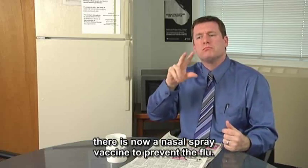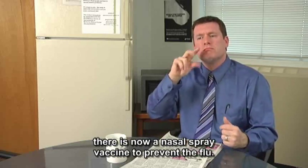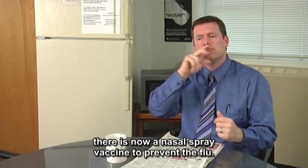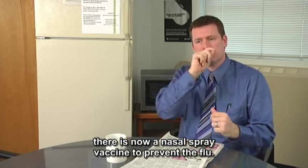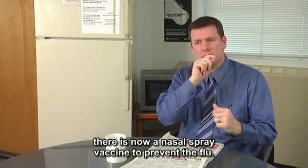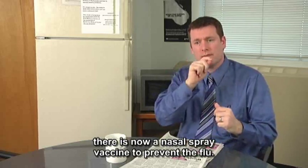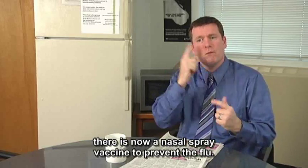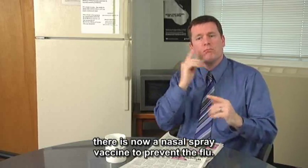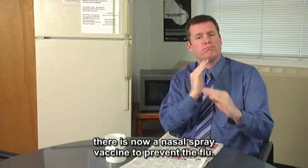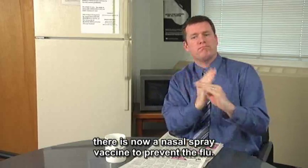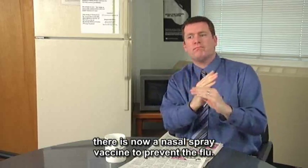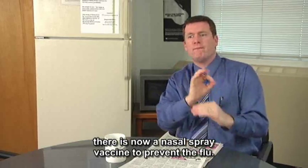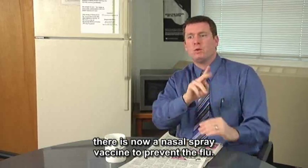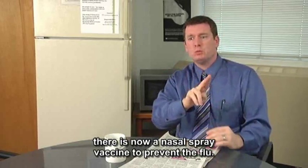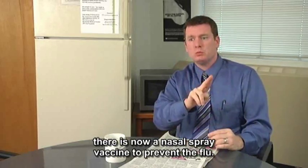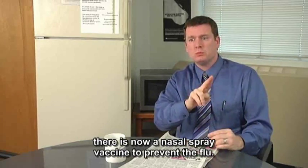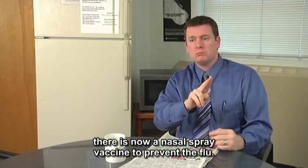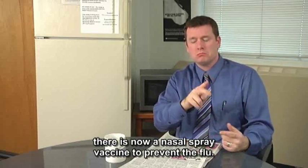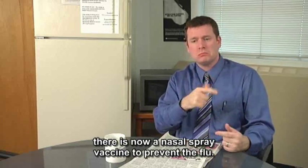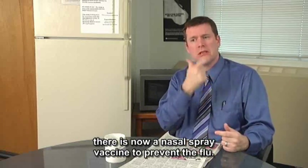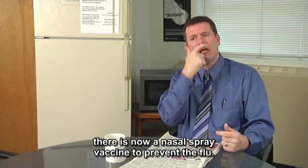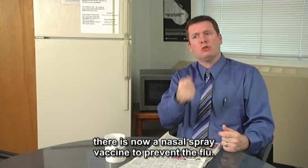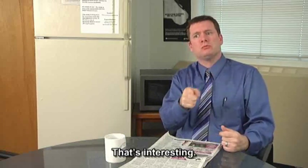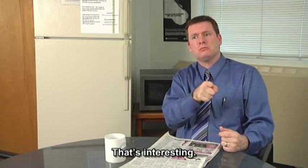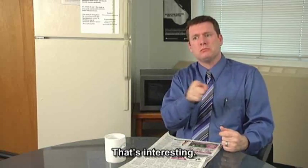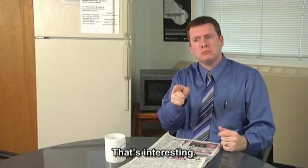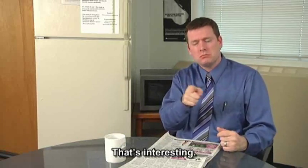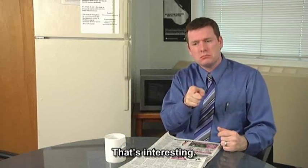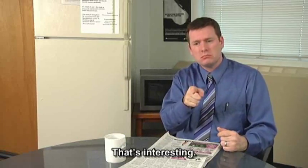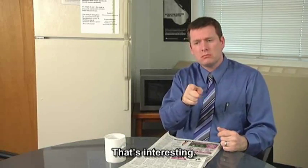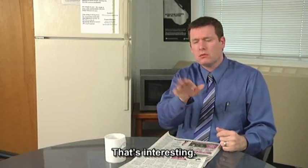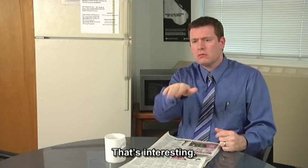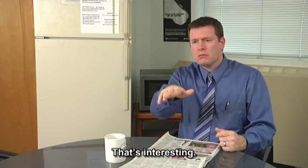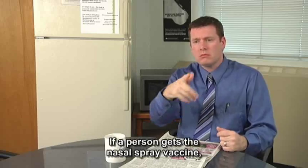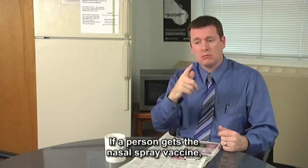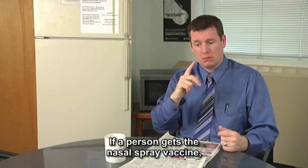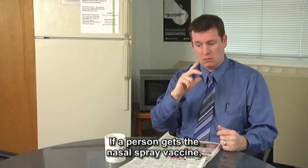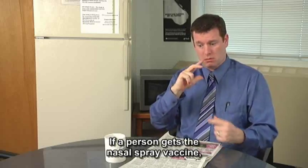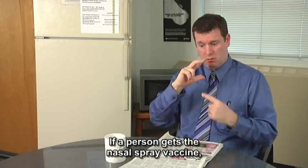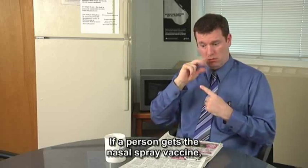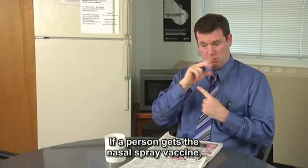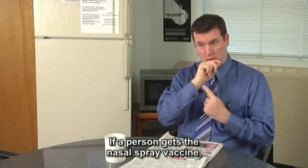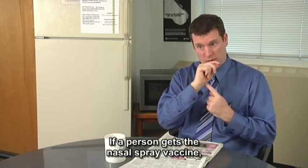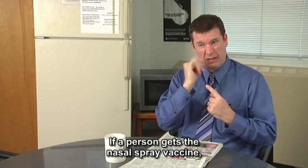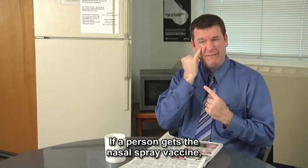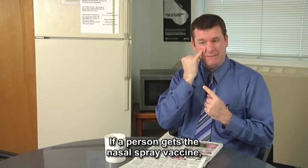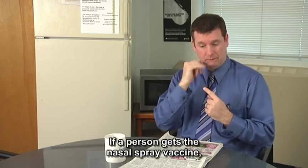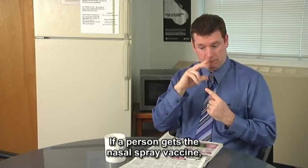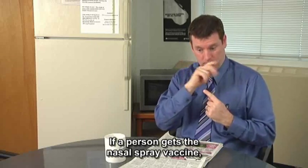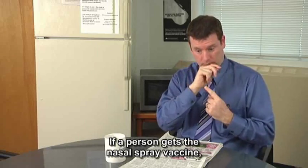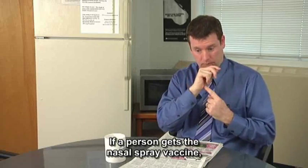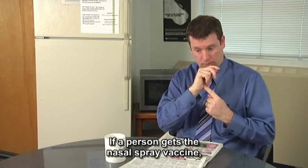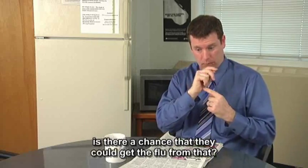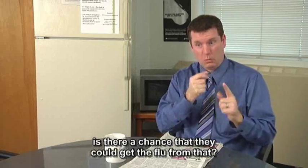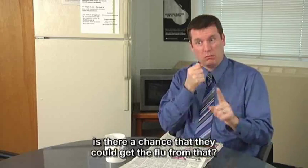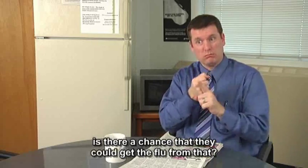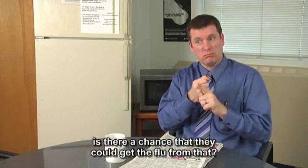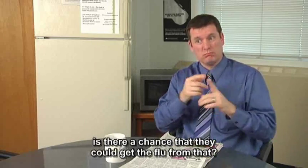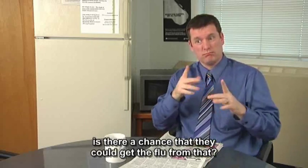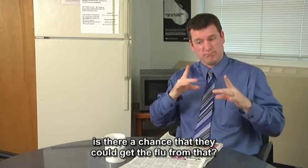vaccine to prevent the flu. That's interesting. If a person gets the nasal spray vaccine, is there a chance that they could get the